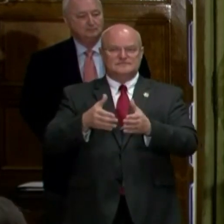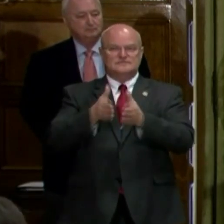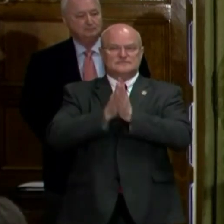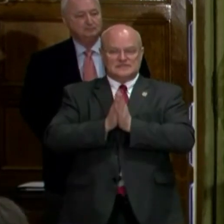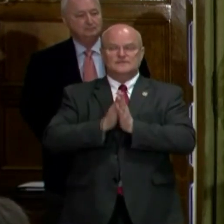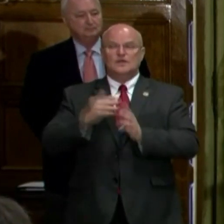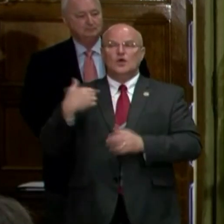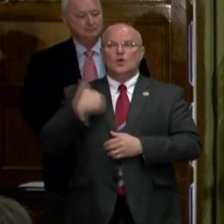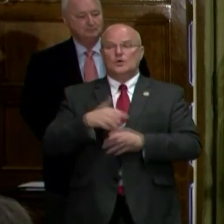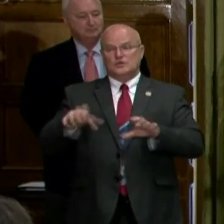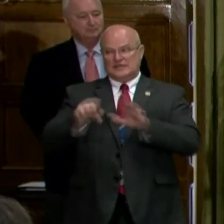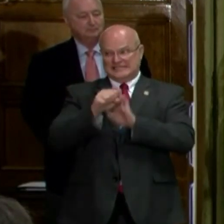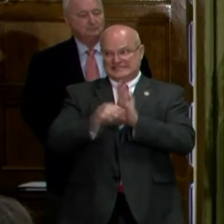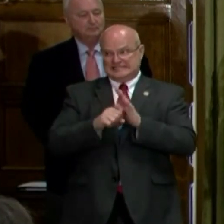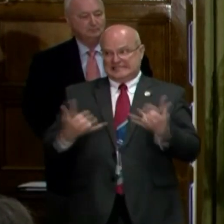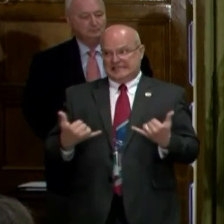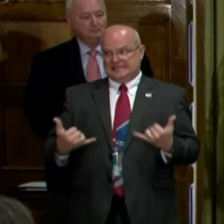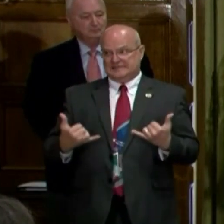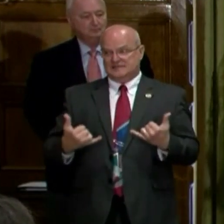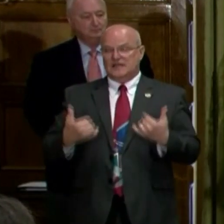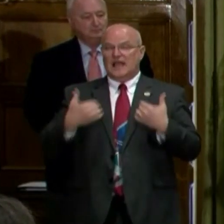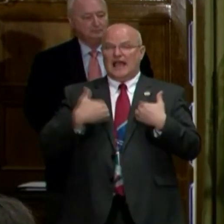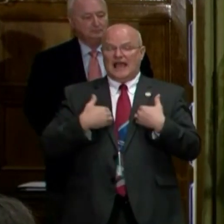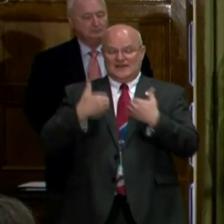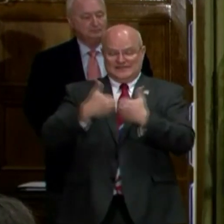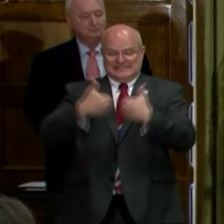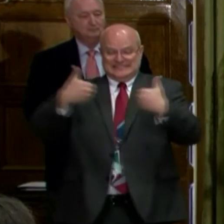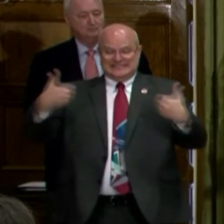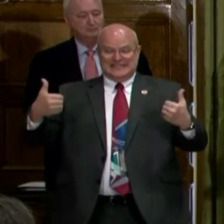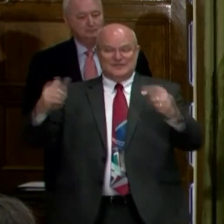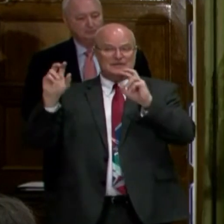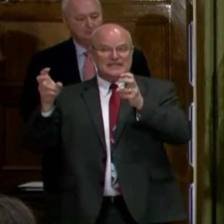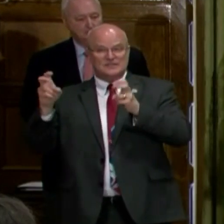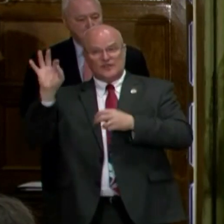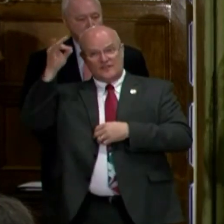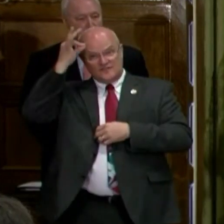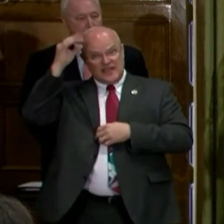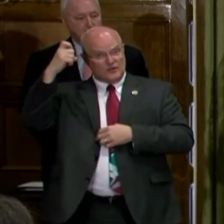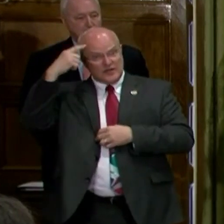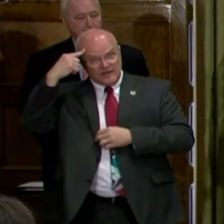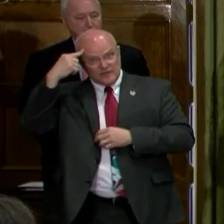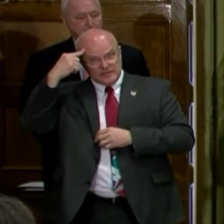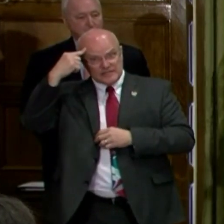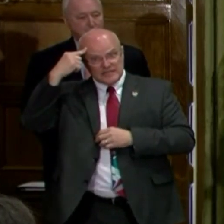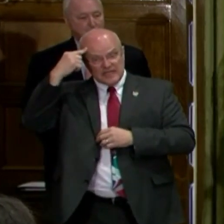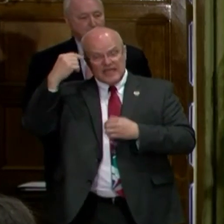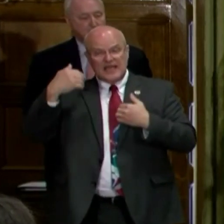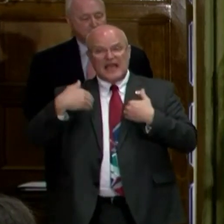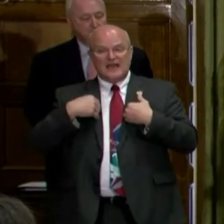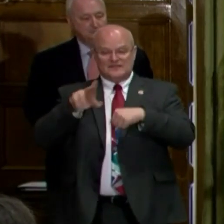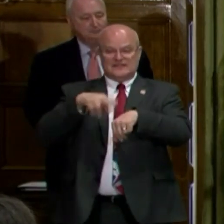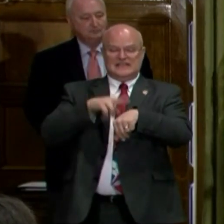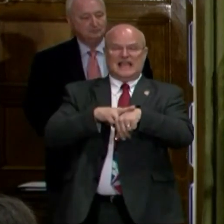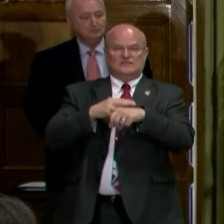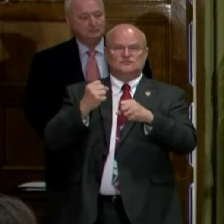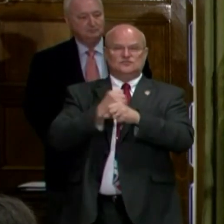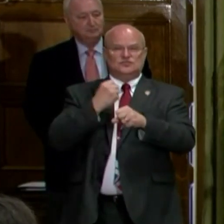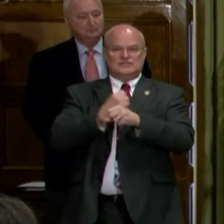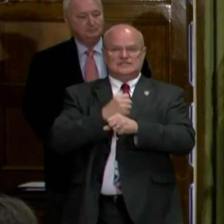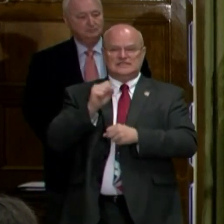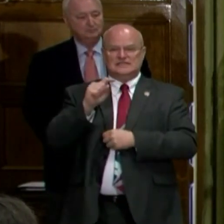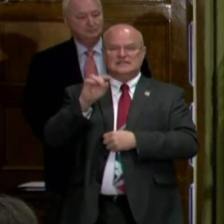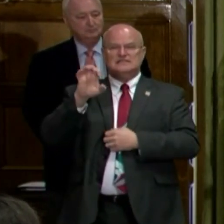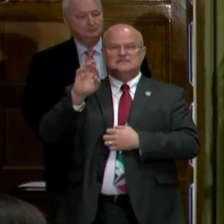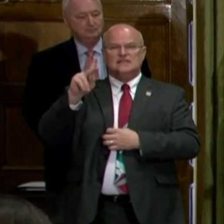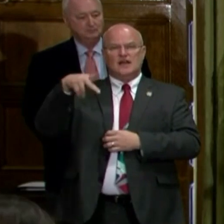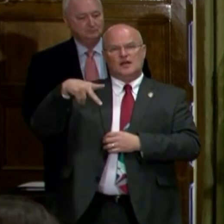we're doing as a state. You have the separate issue of the federal government having the national strategic